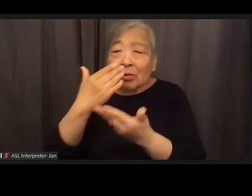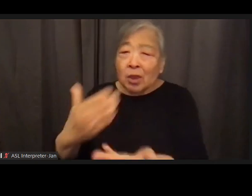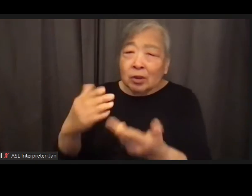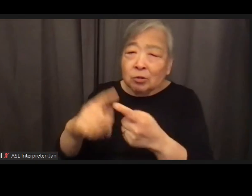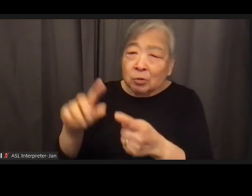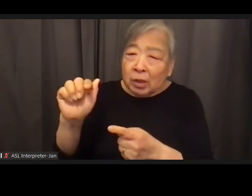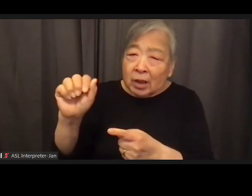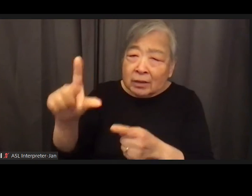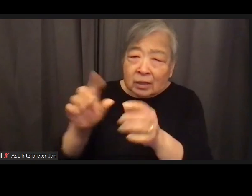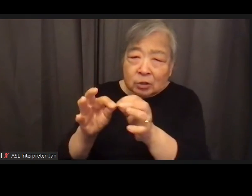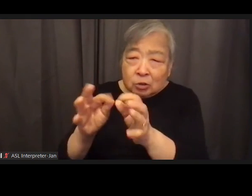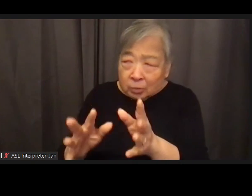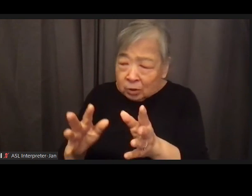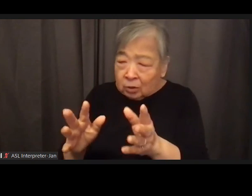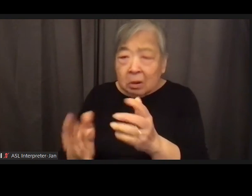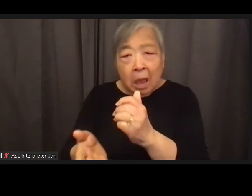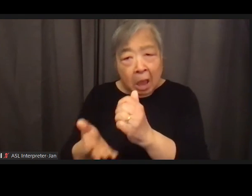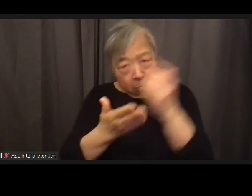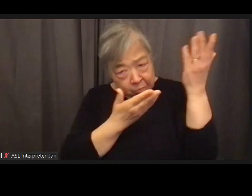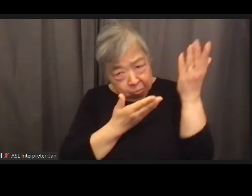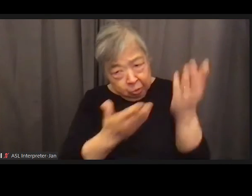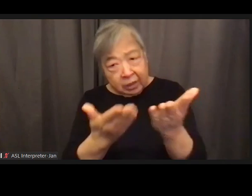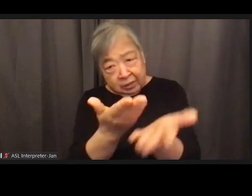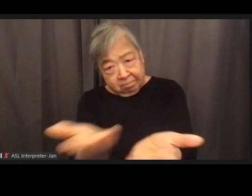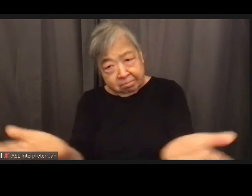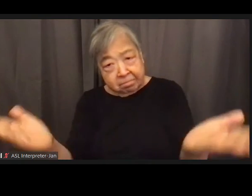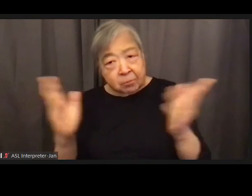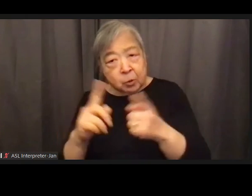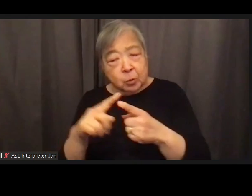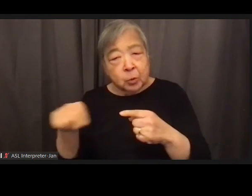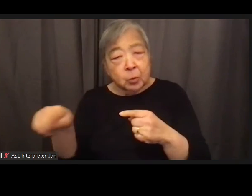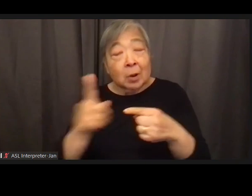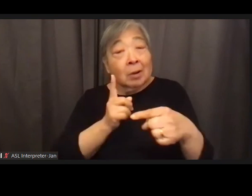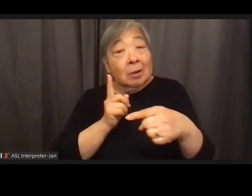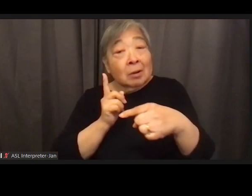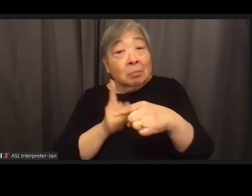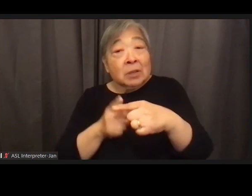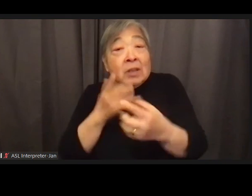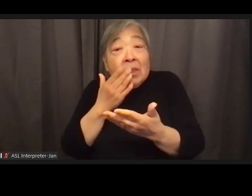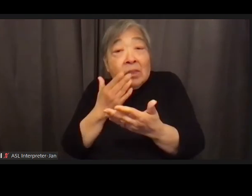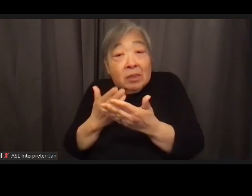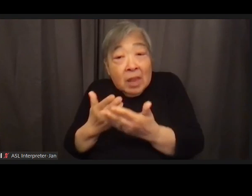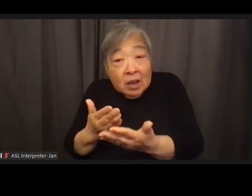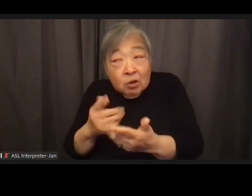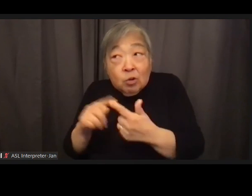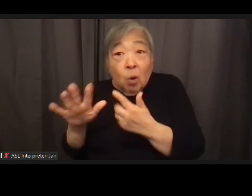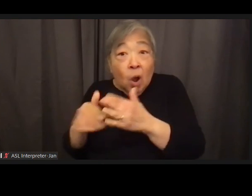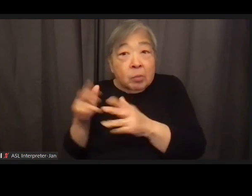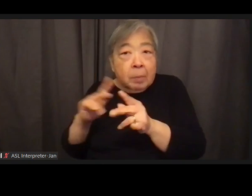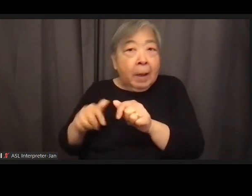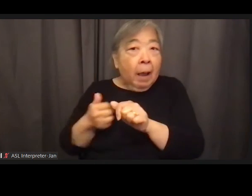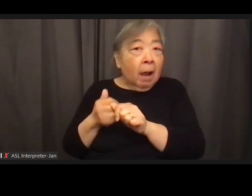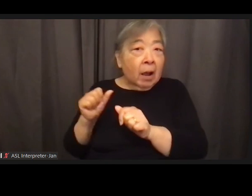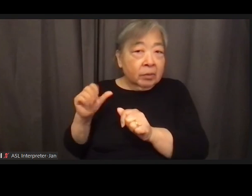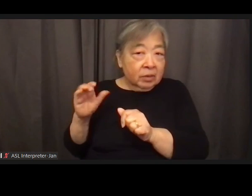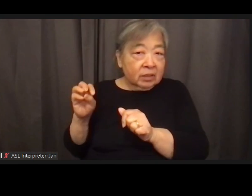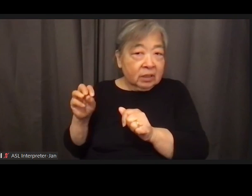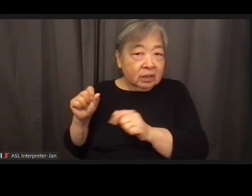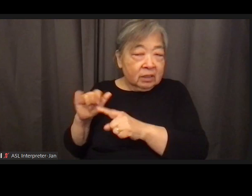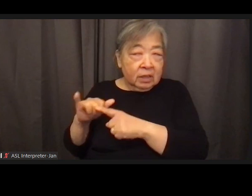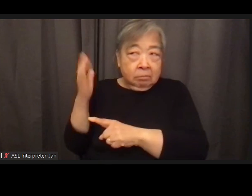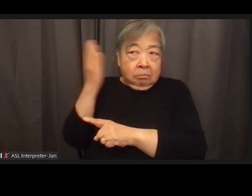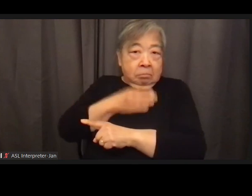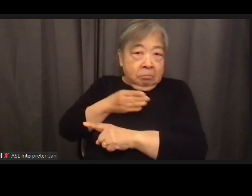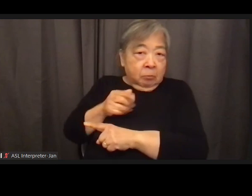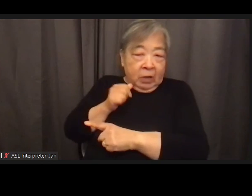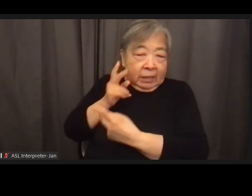helped bring us this event to you, as well as to all the people behind the scenes that you haven't seen who have been feeding us